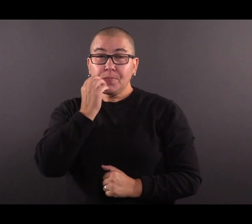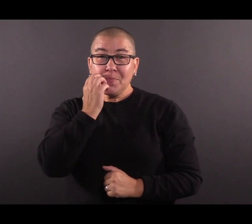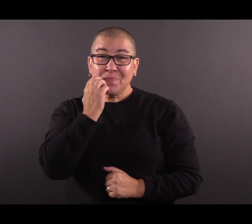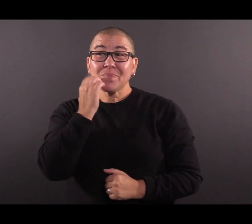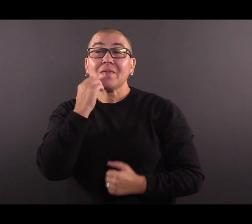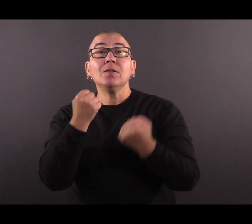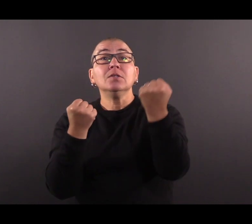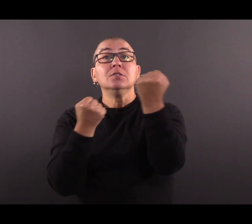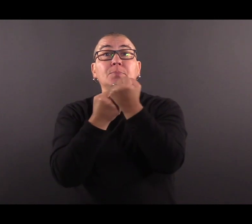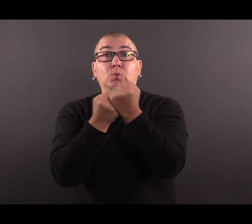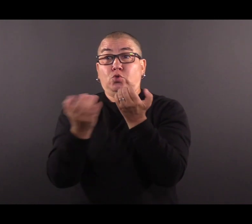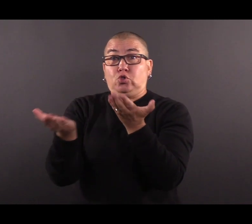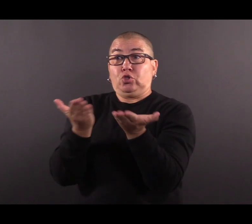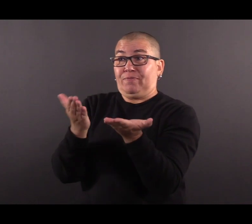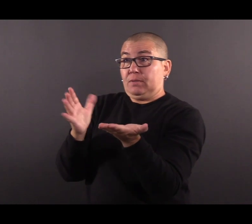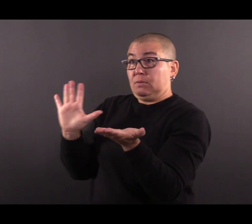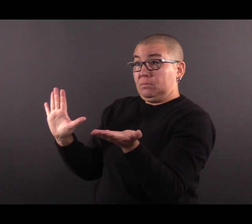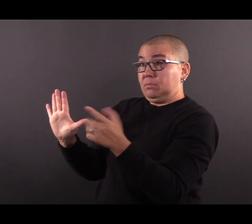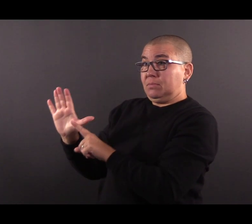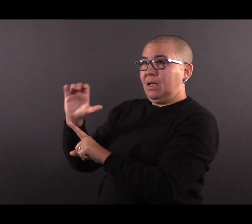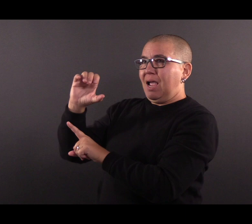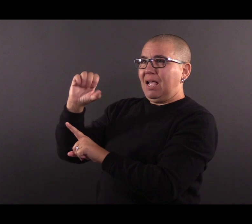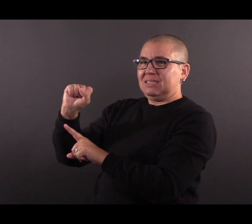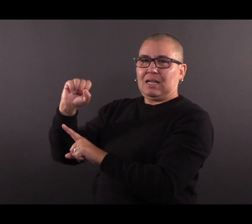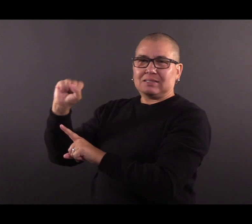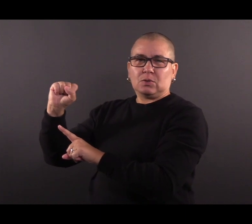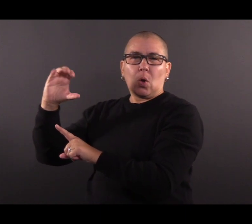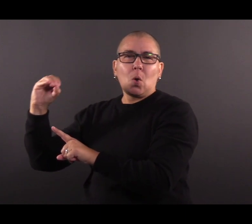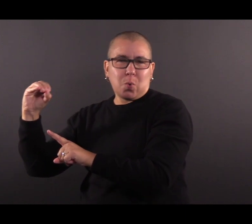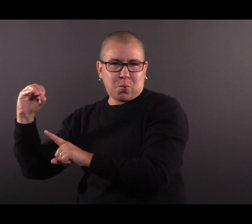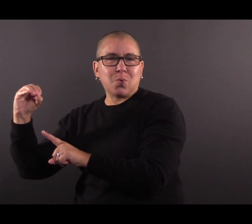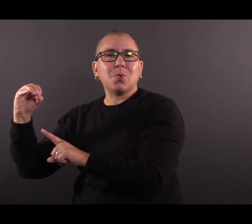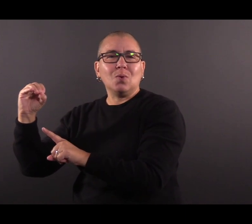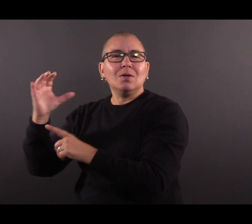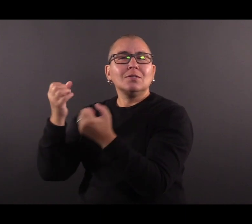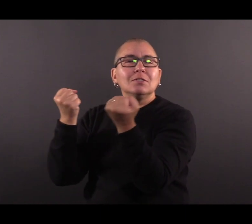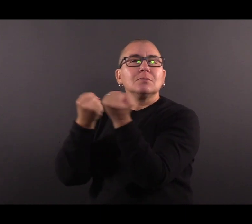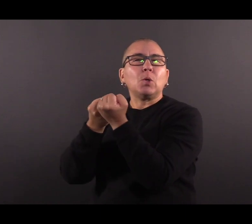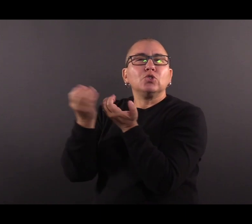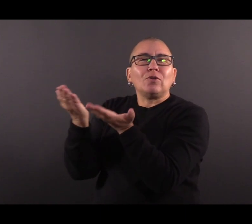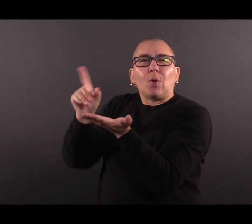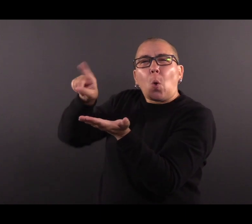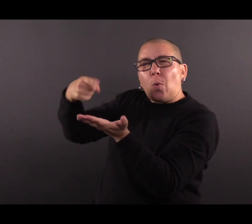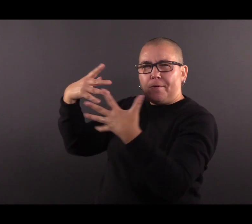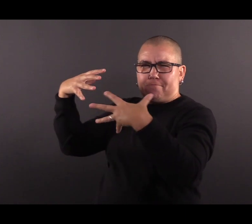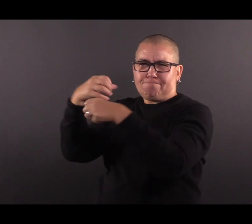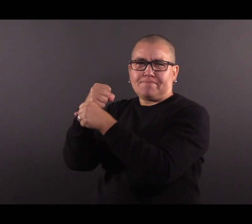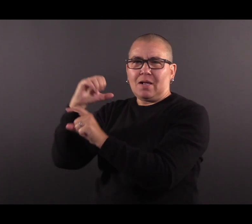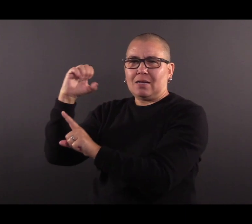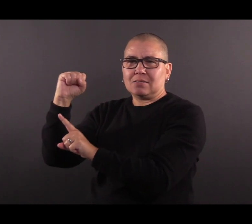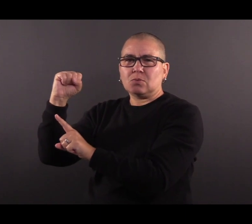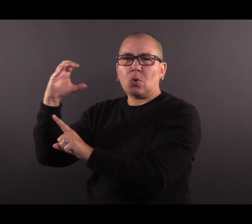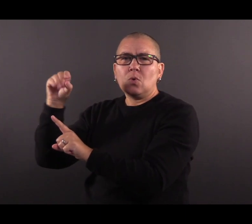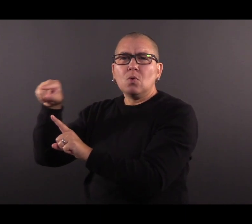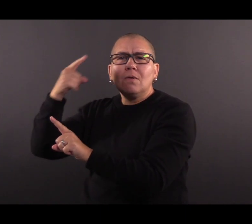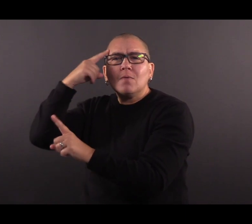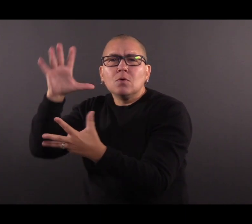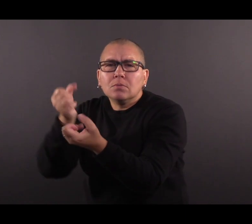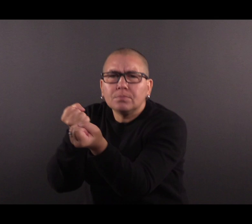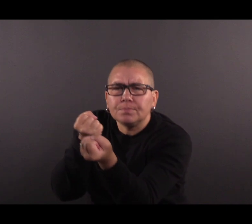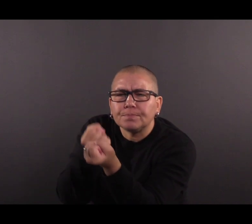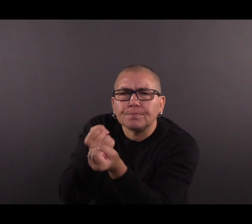Supportive Services Only, or SSO, funding focuses on services and systems that facilitate